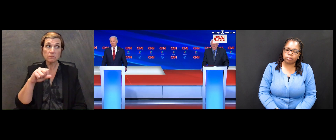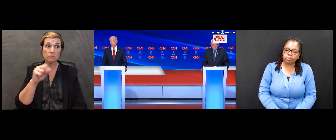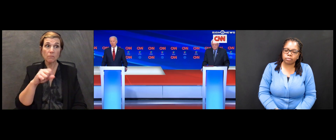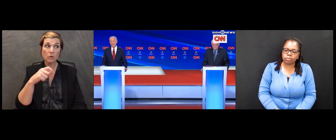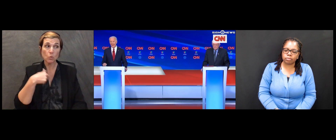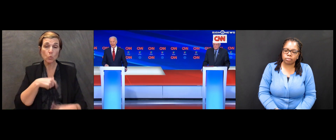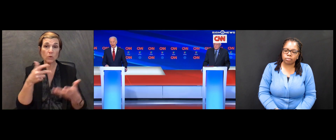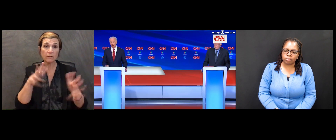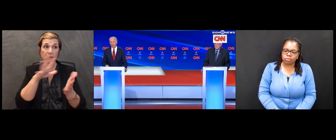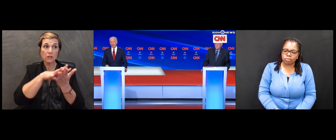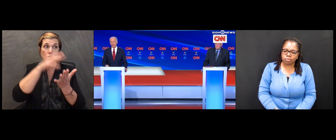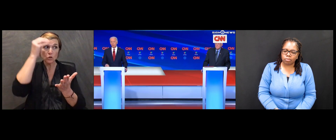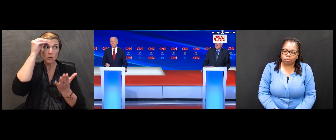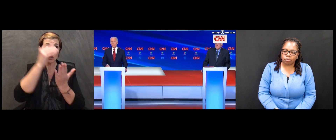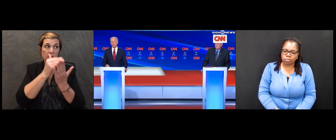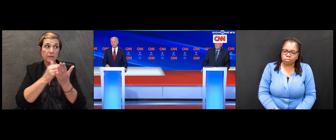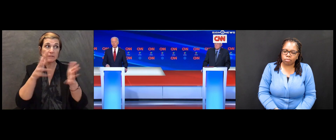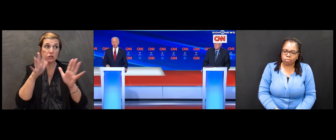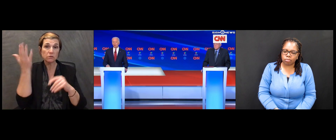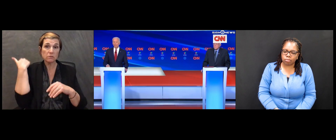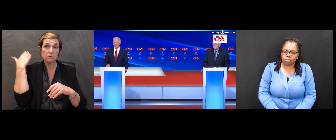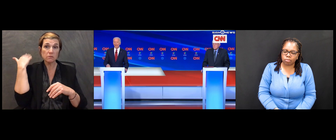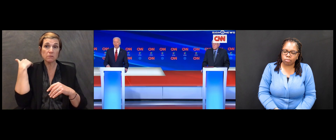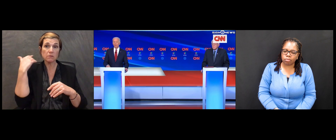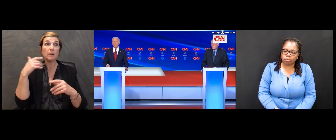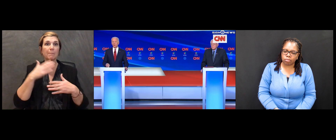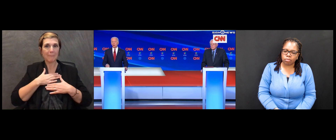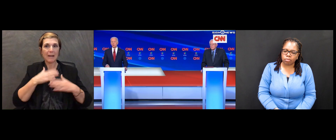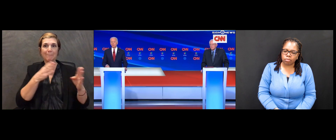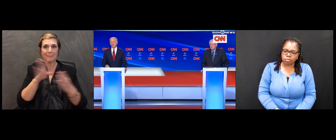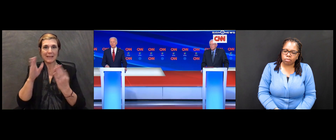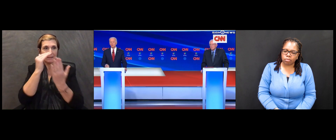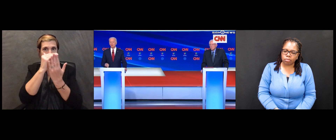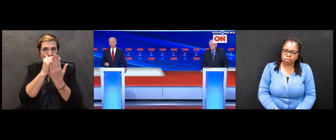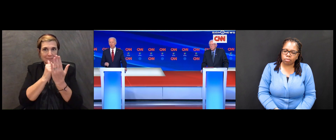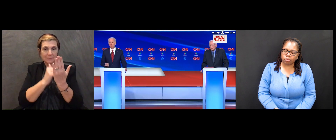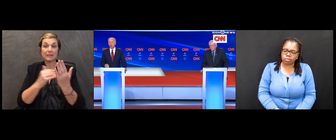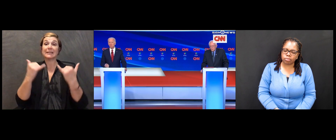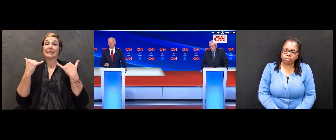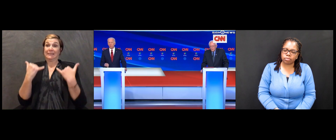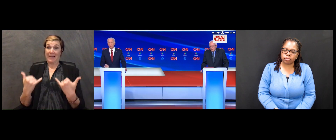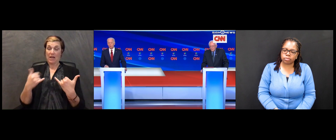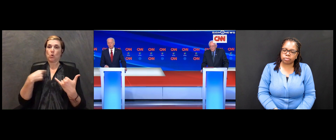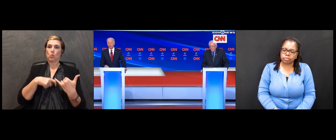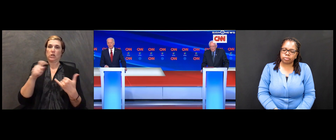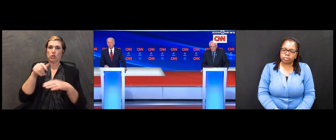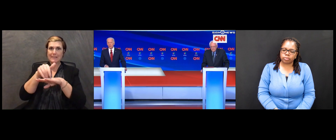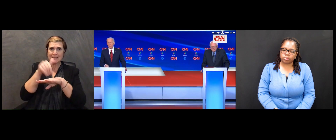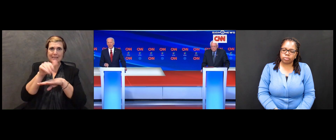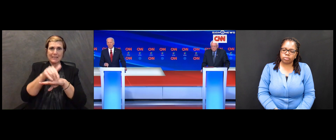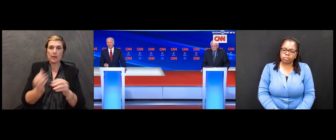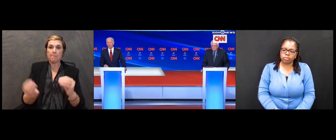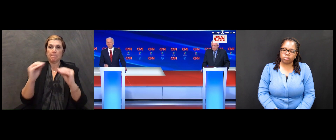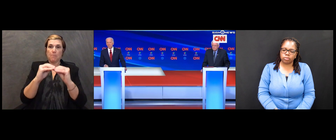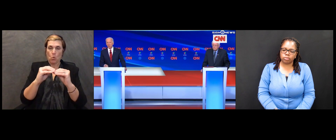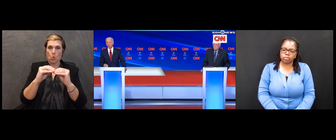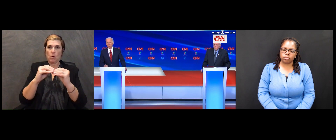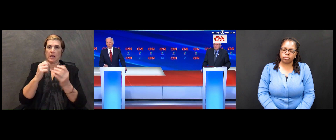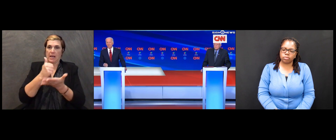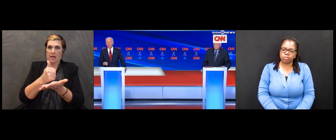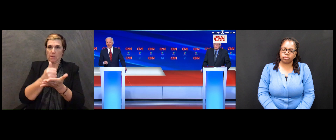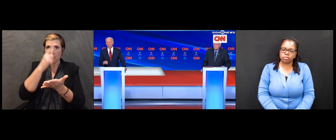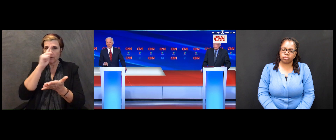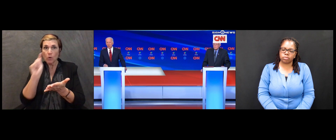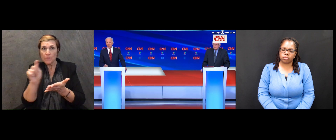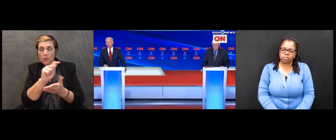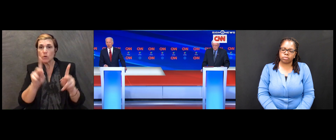we should be doing now is we should be surging help to those places which are the most vulnerable. We should have every single